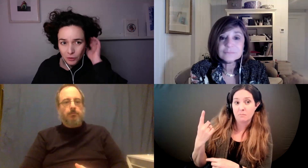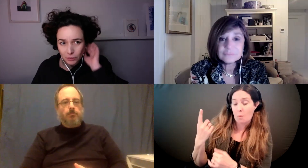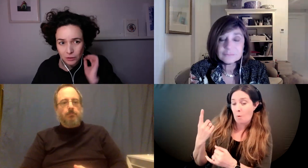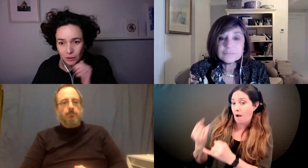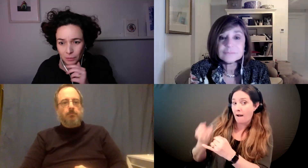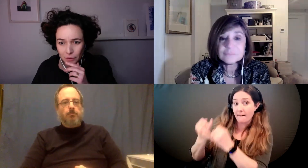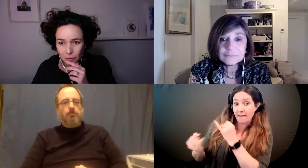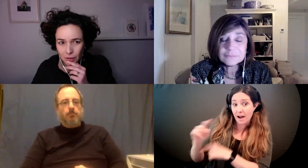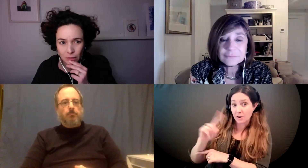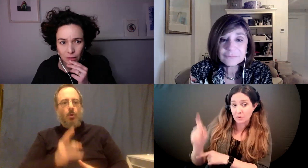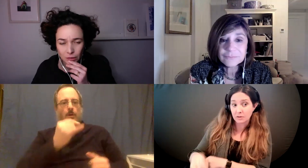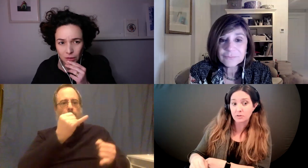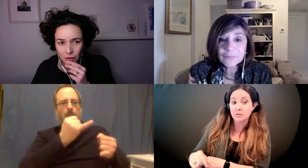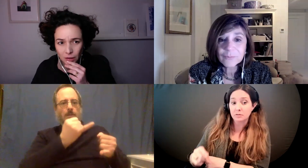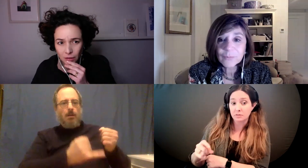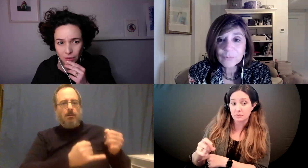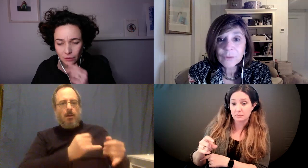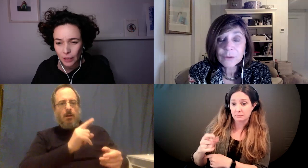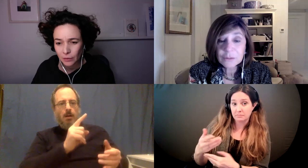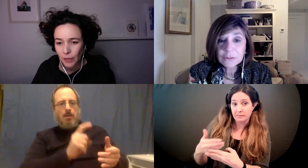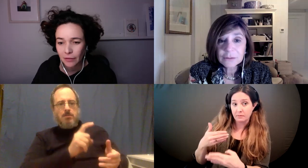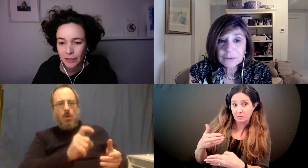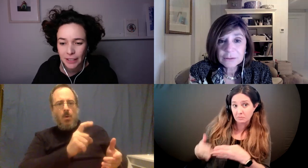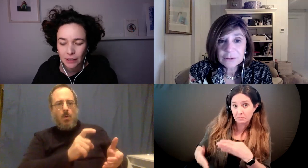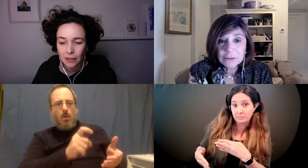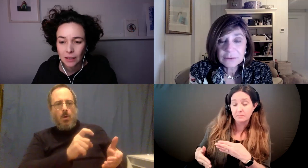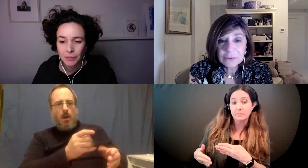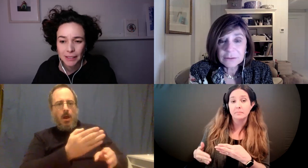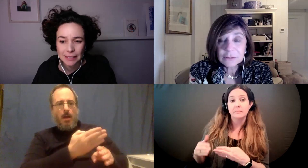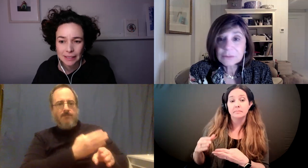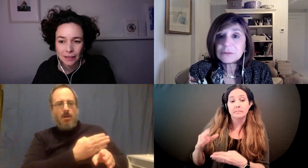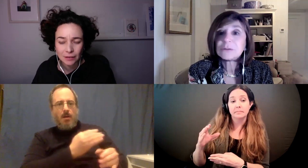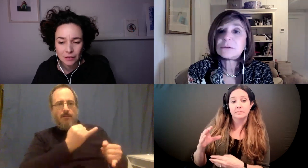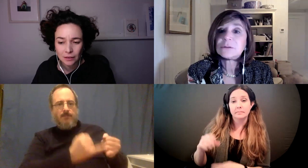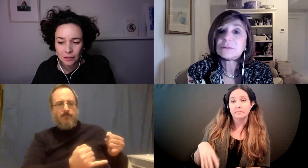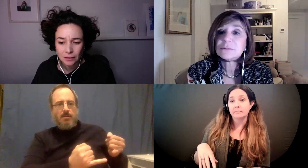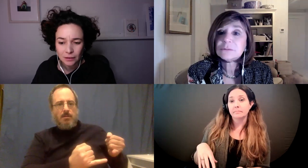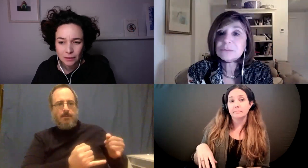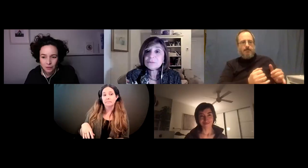it short before we conclude. We have a Chiara Piazzesi.